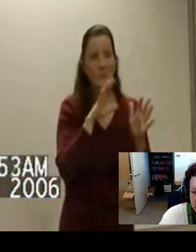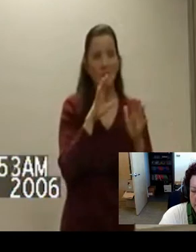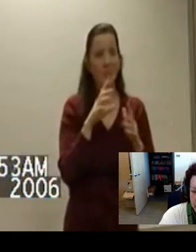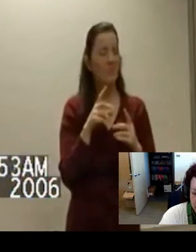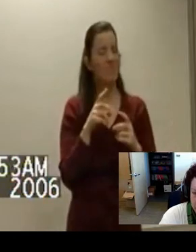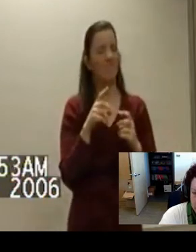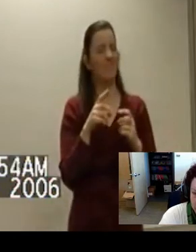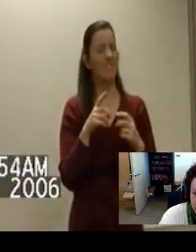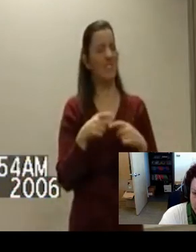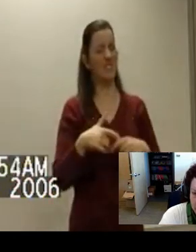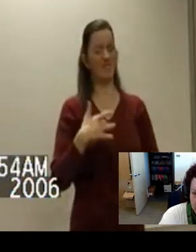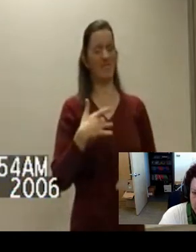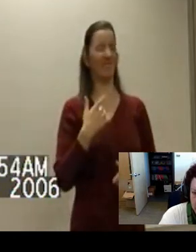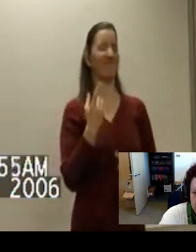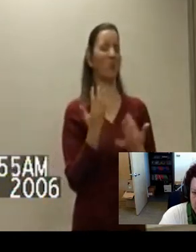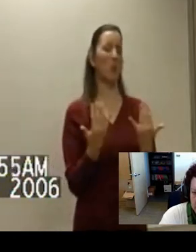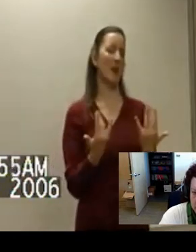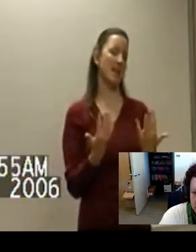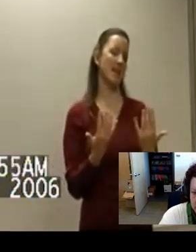we started searching for our house.